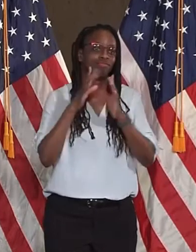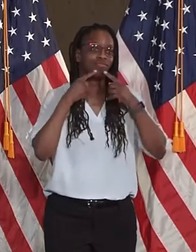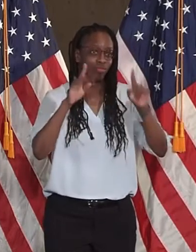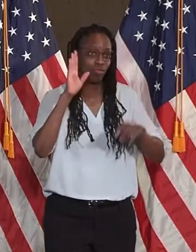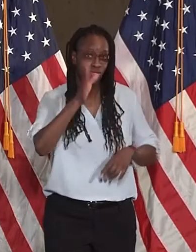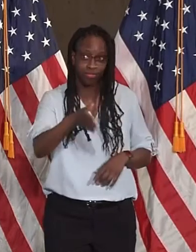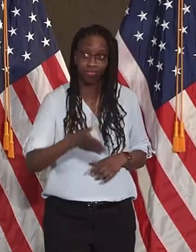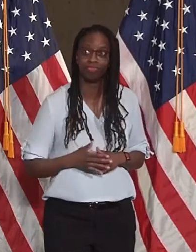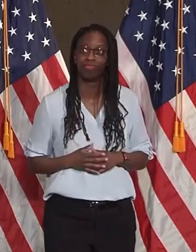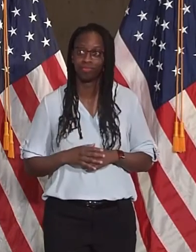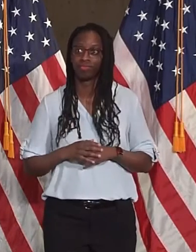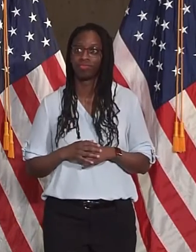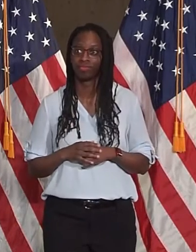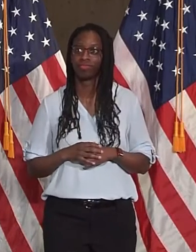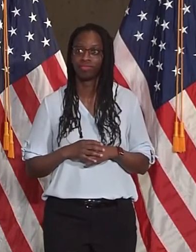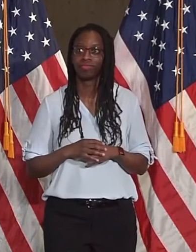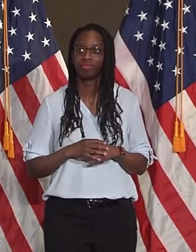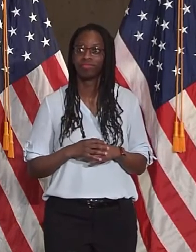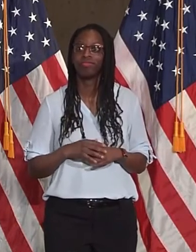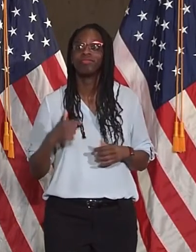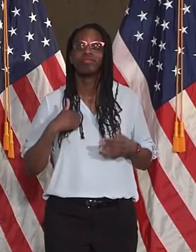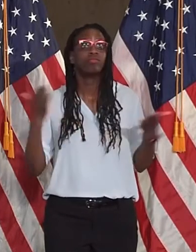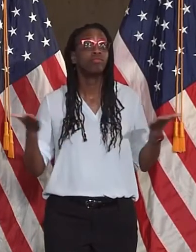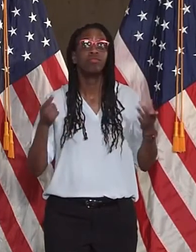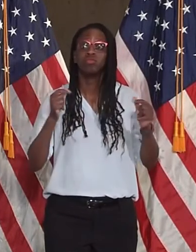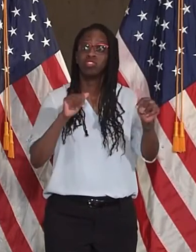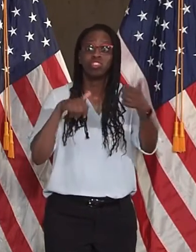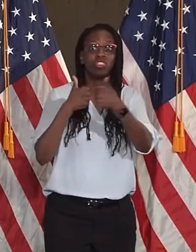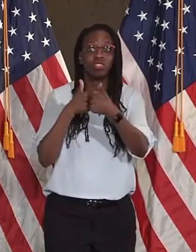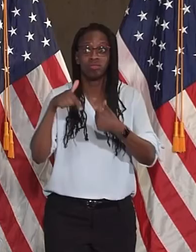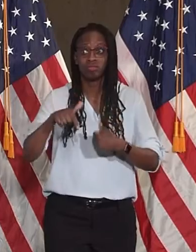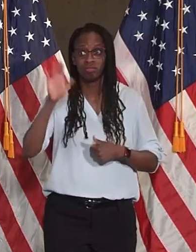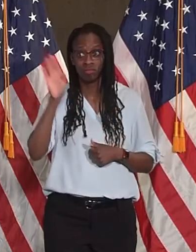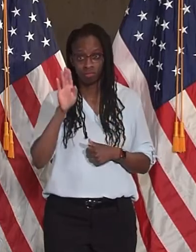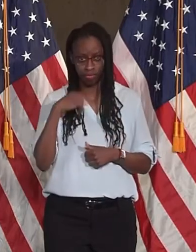city openly, honestly, and transparently.